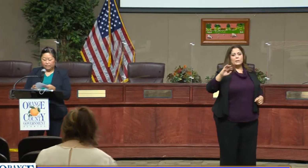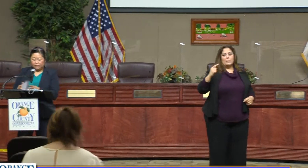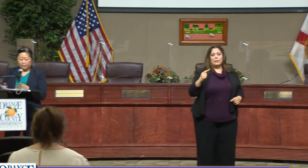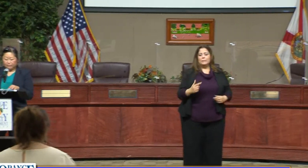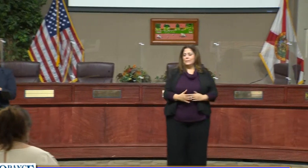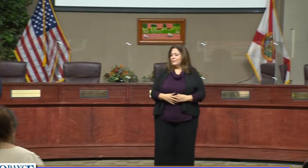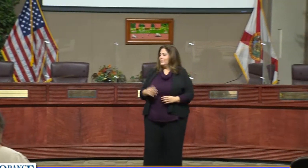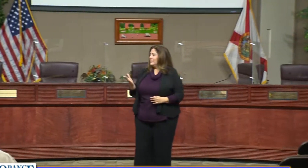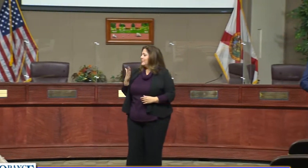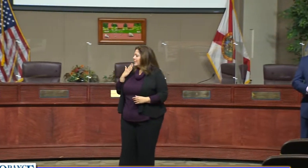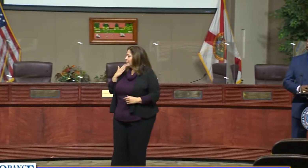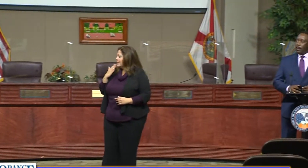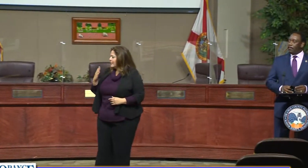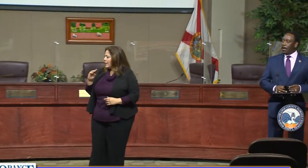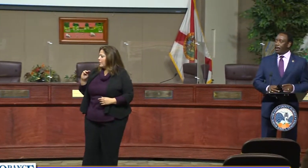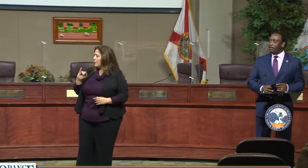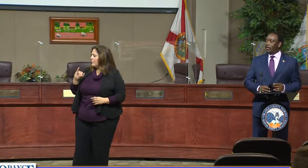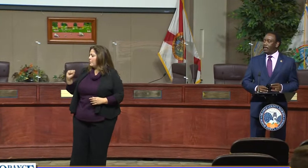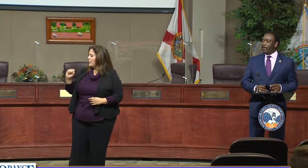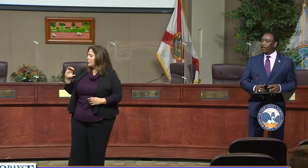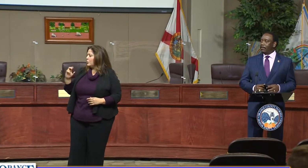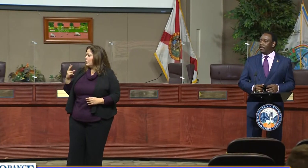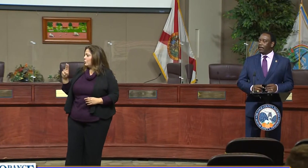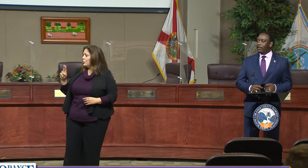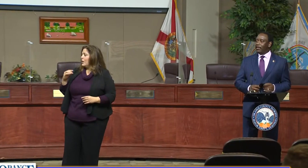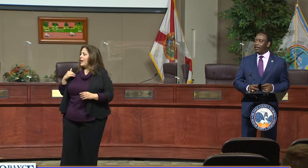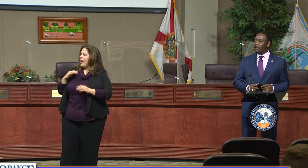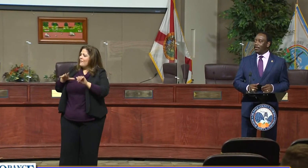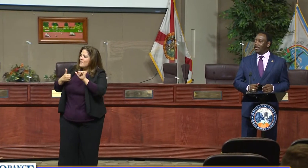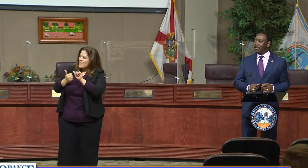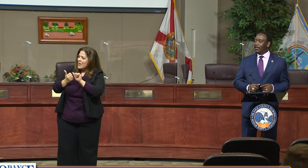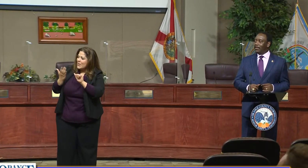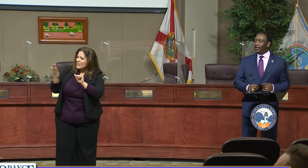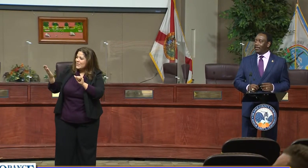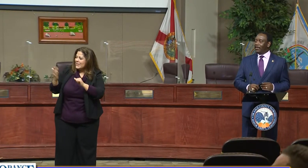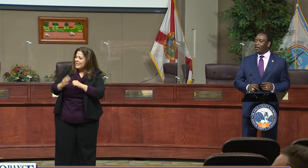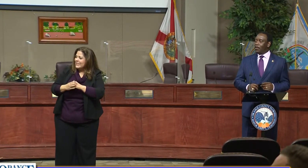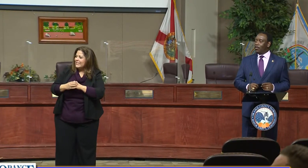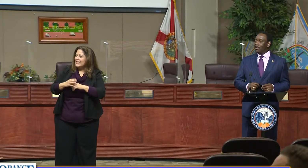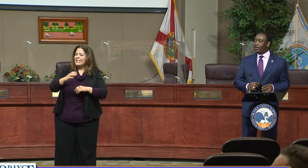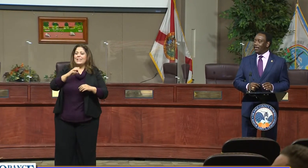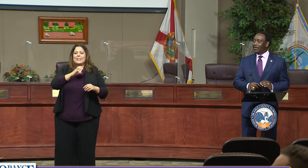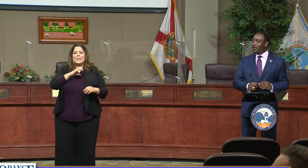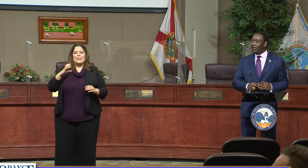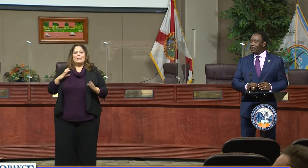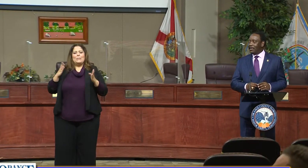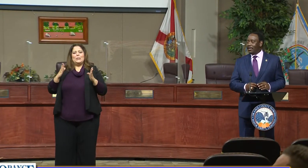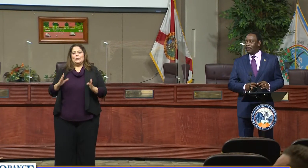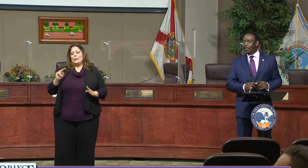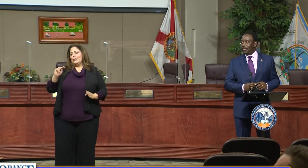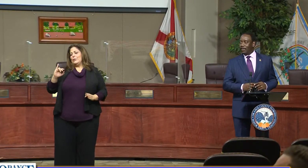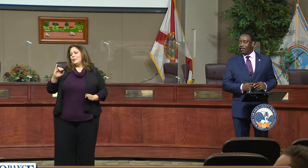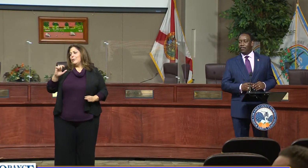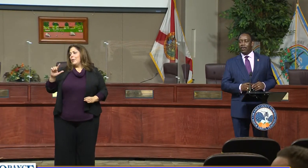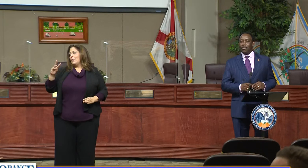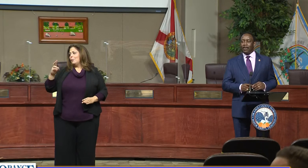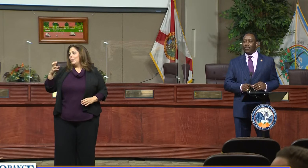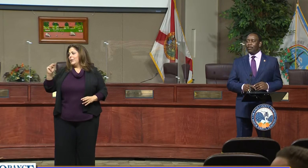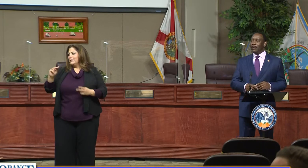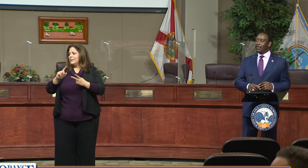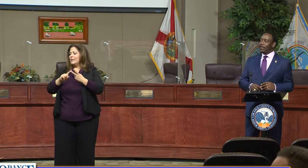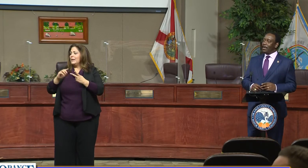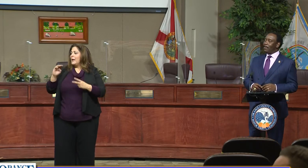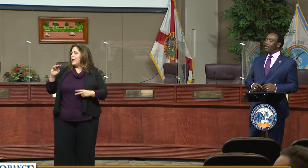Chu. We do have backup today. I see Commissioner Nicole Wilson has joined us, and Commissioner